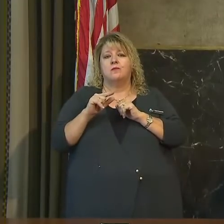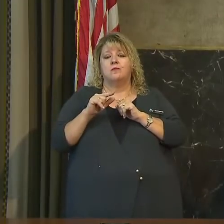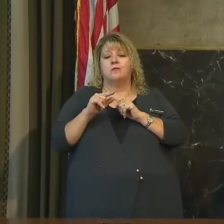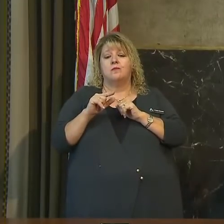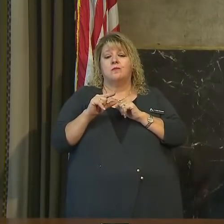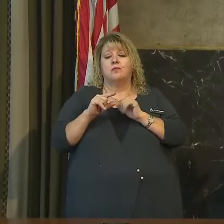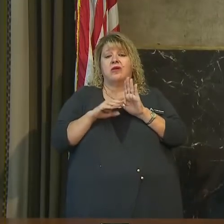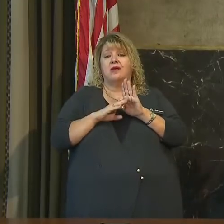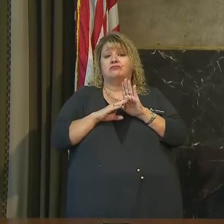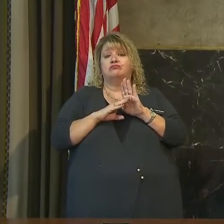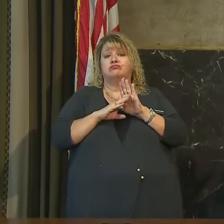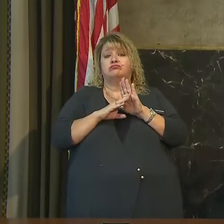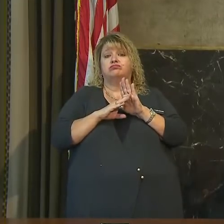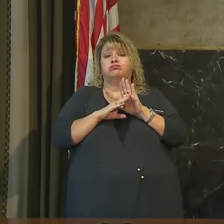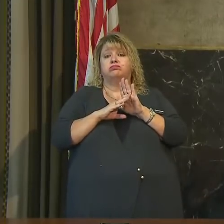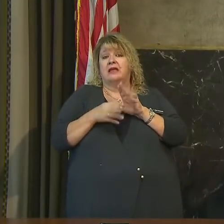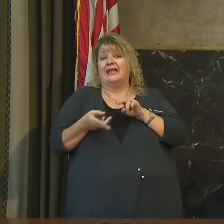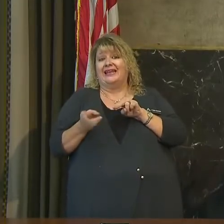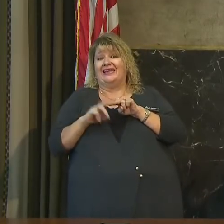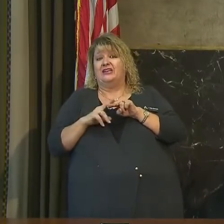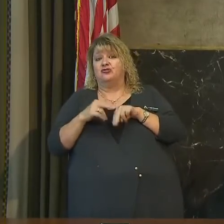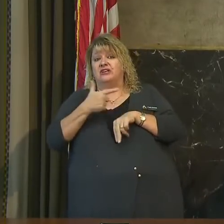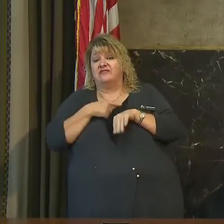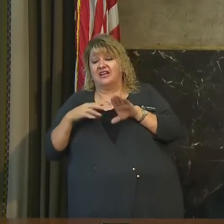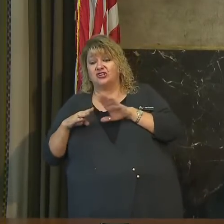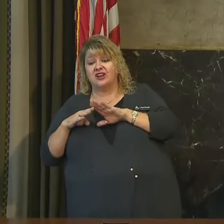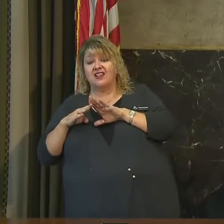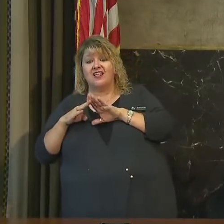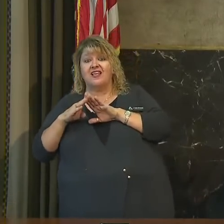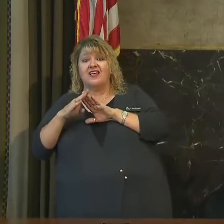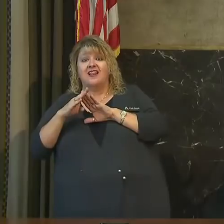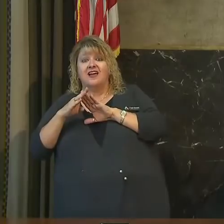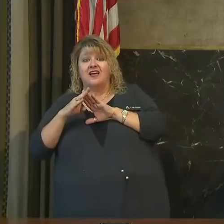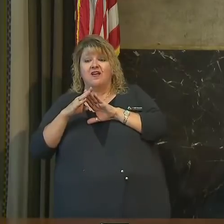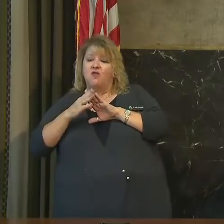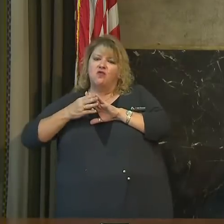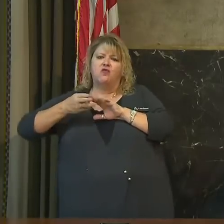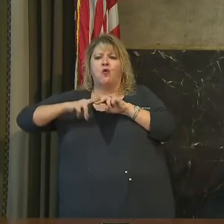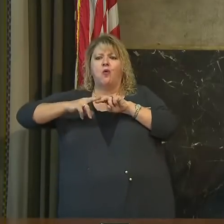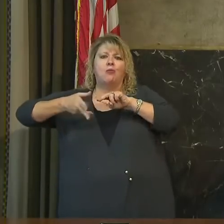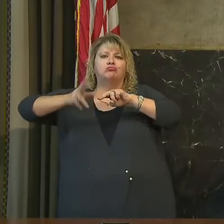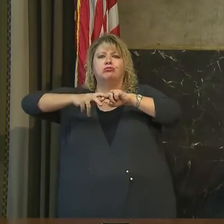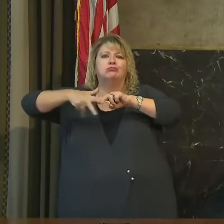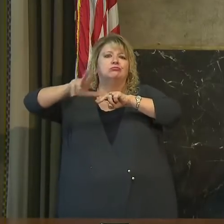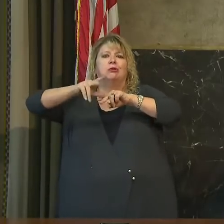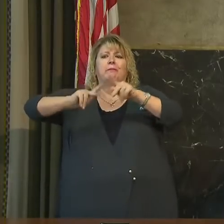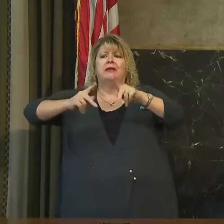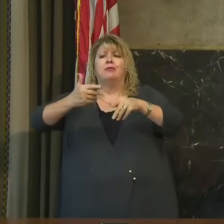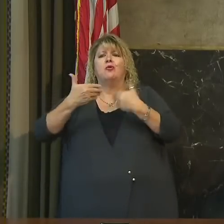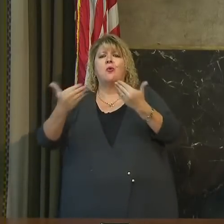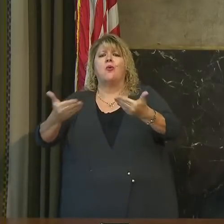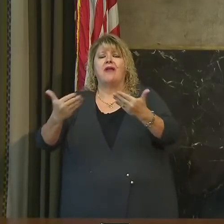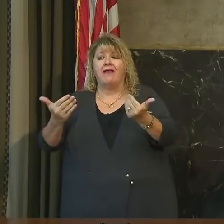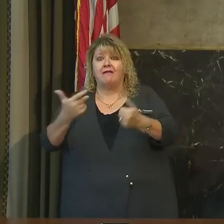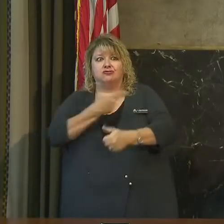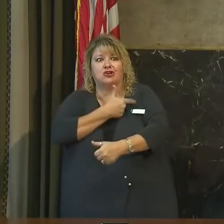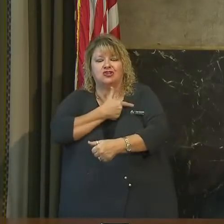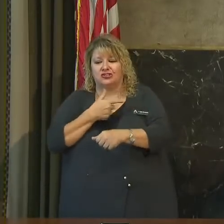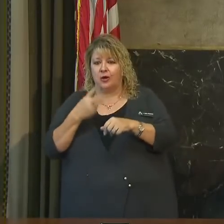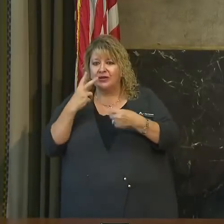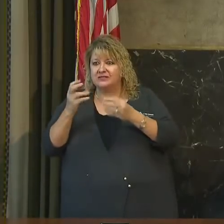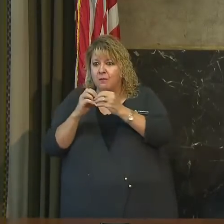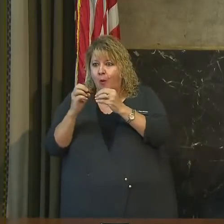trajectory of increases in vaccinations will continue for a long period of time and be